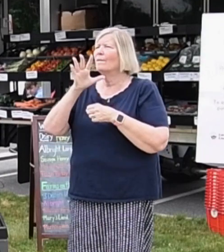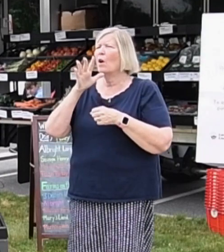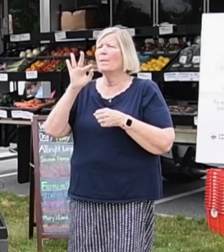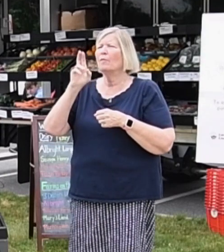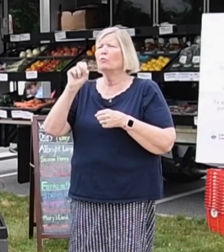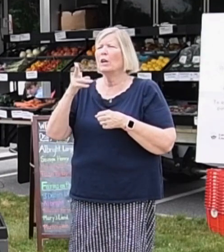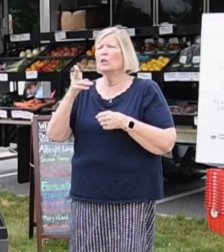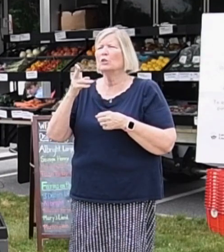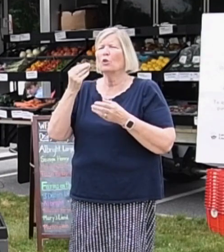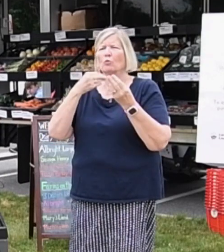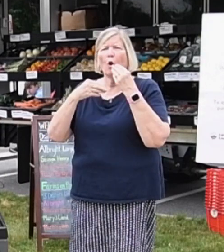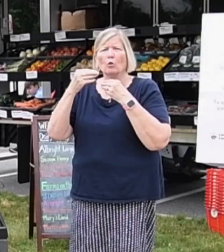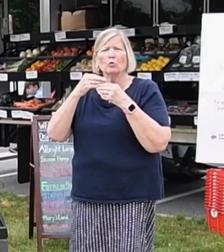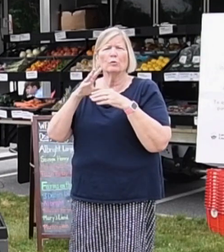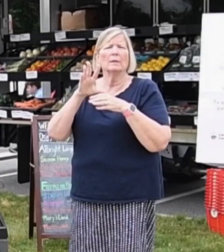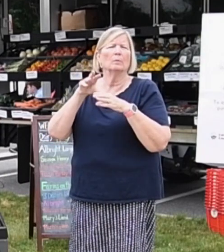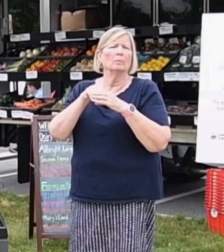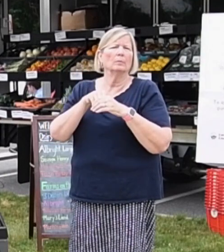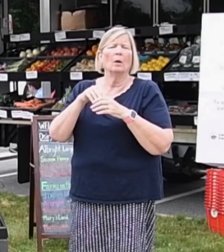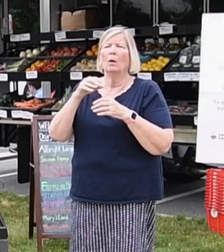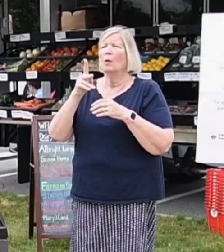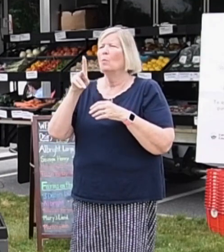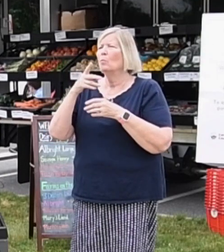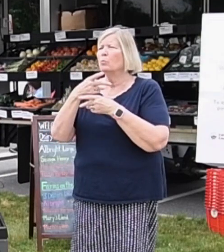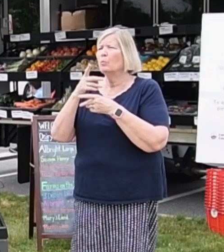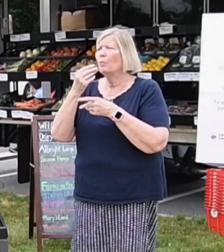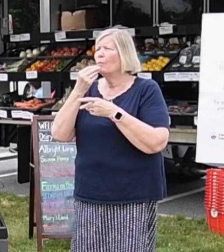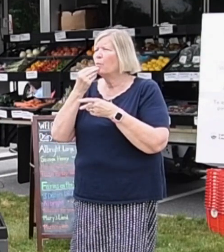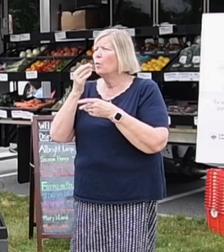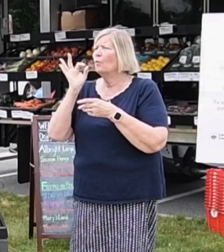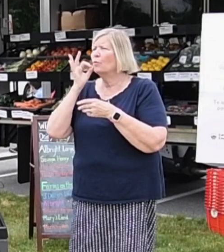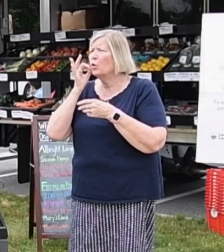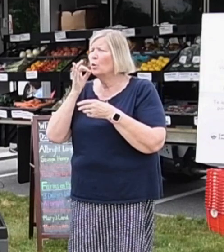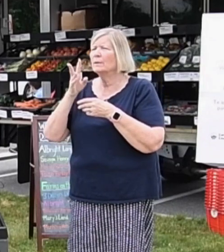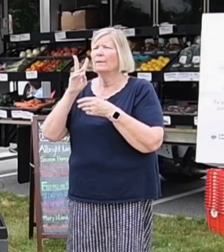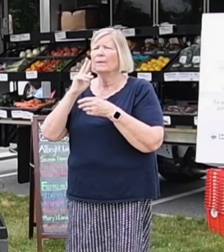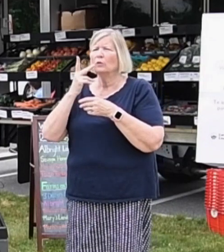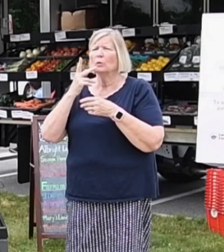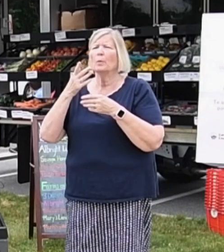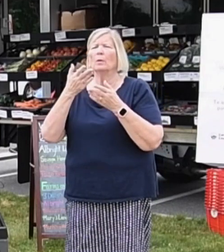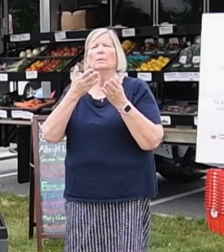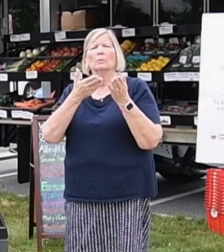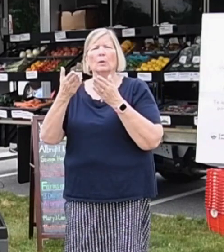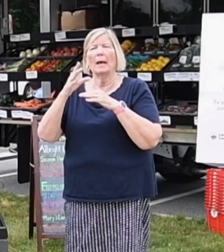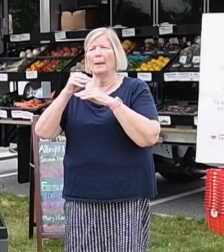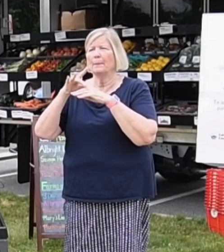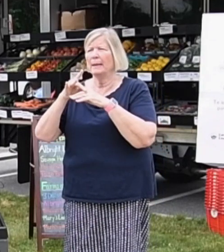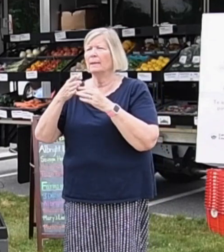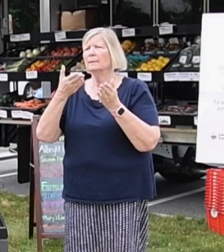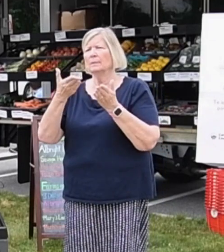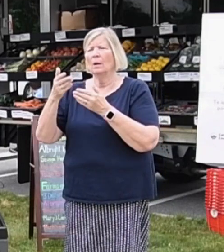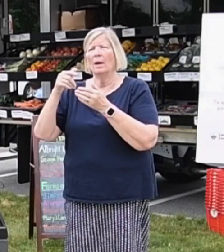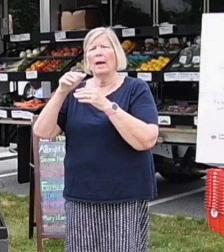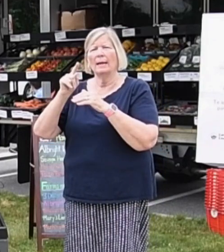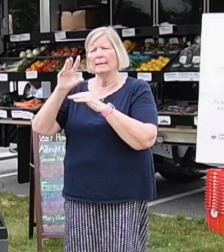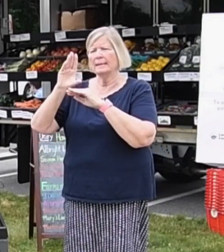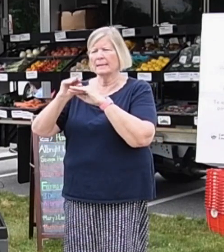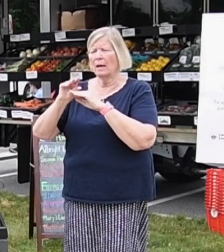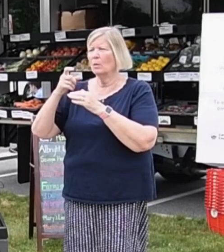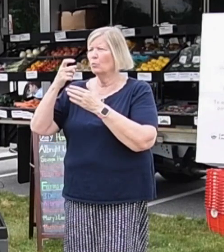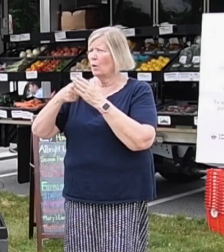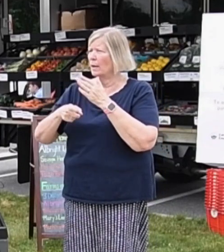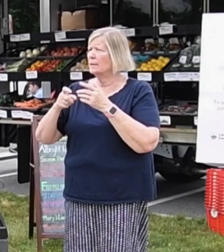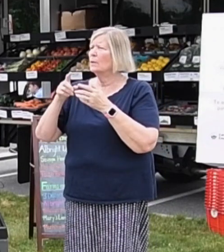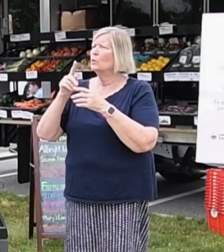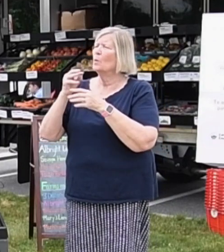including produce and meat products, to communities across Howard County at discounted prices, with the goal of making it easier for